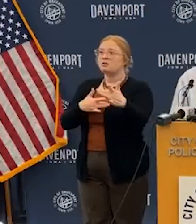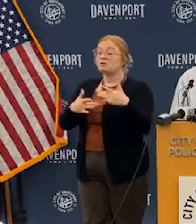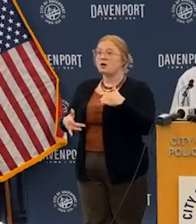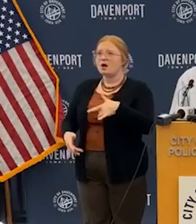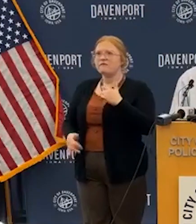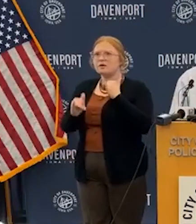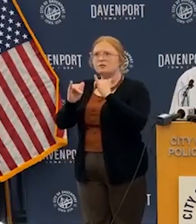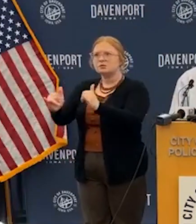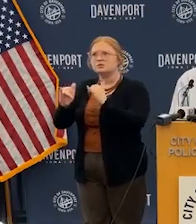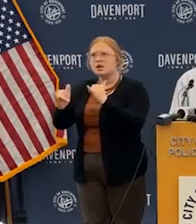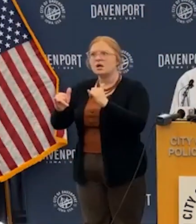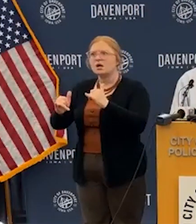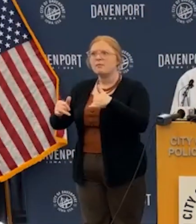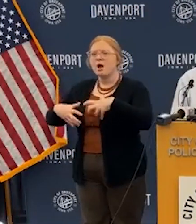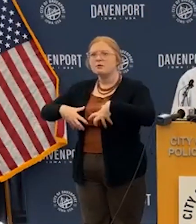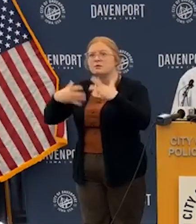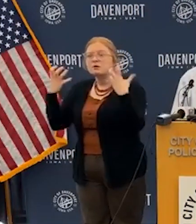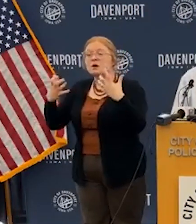and concern.